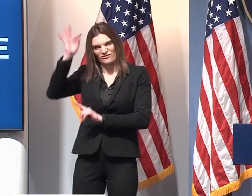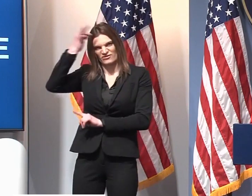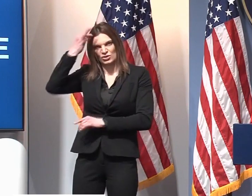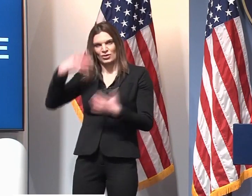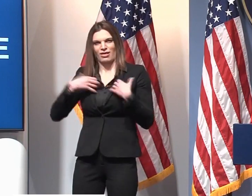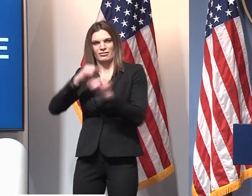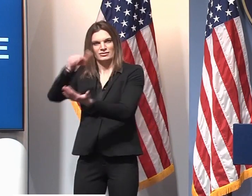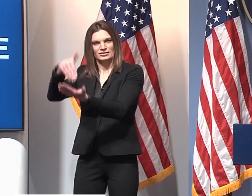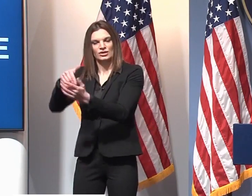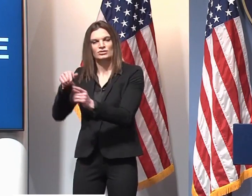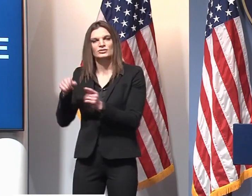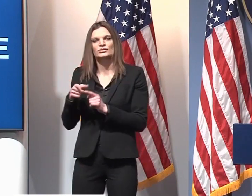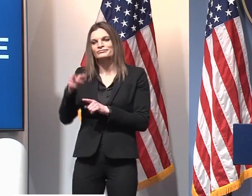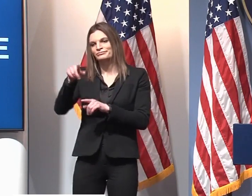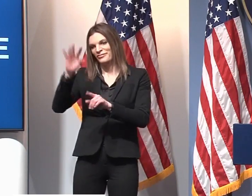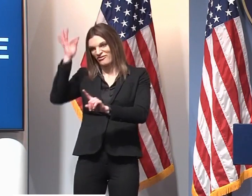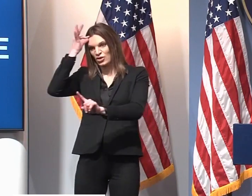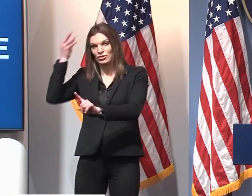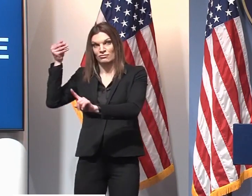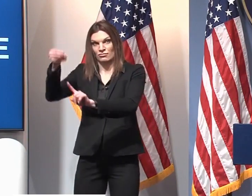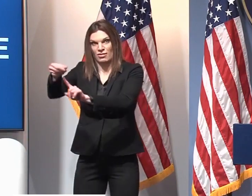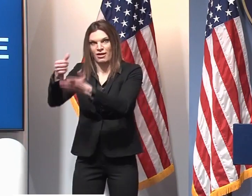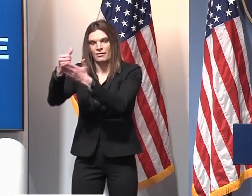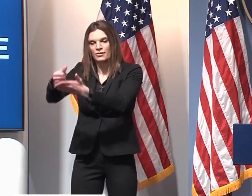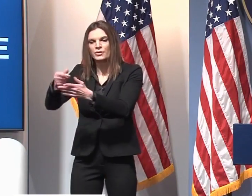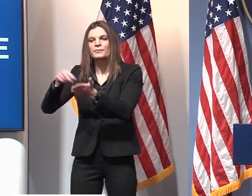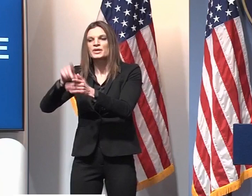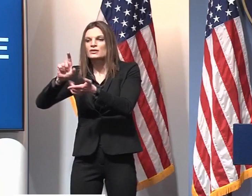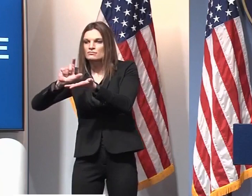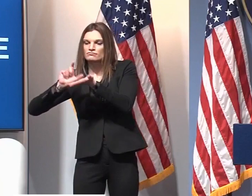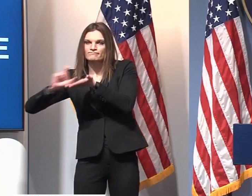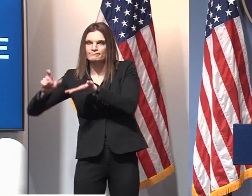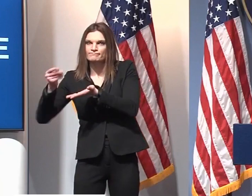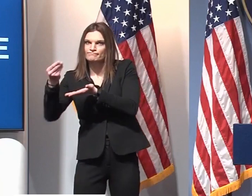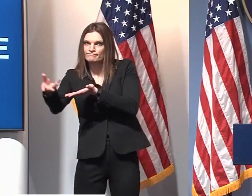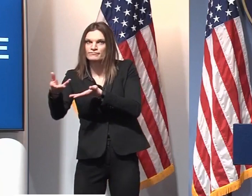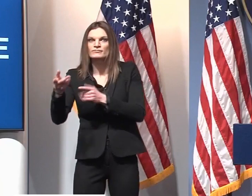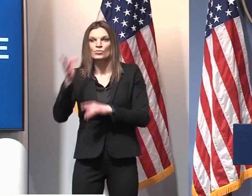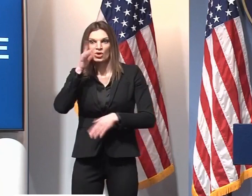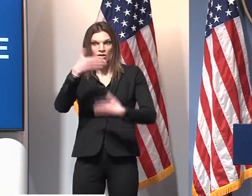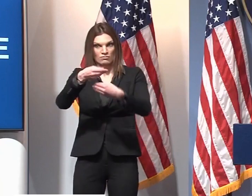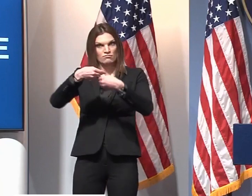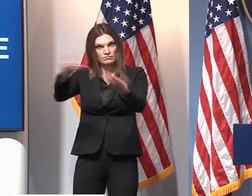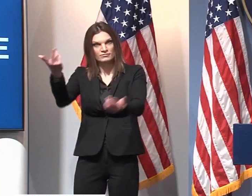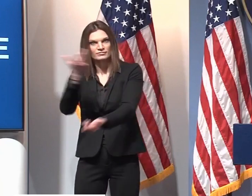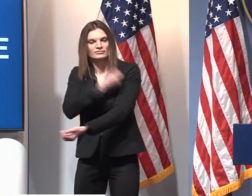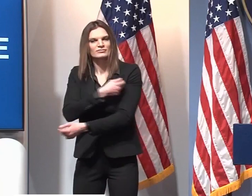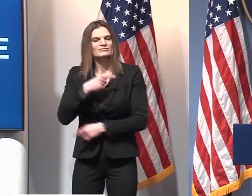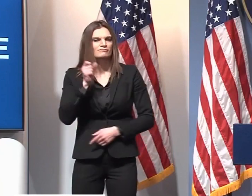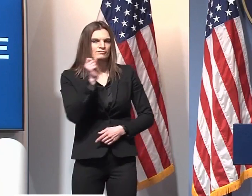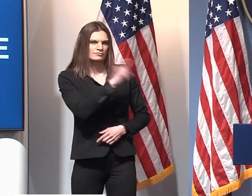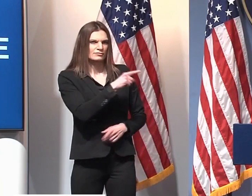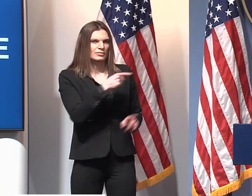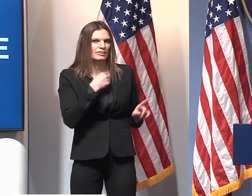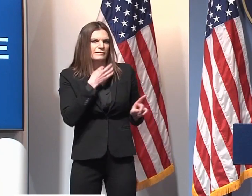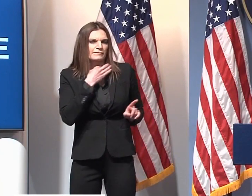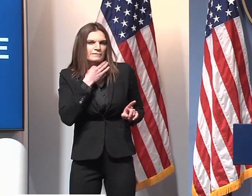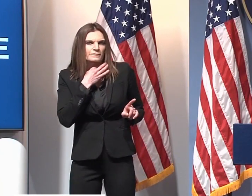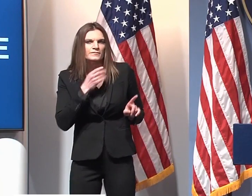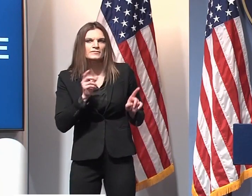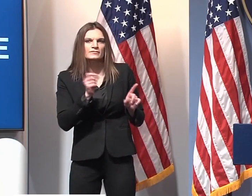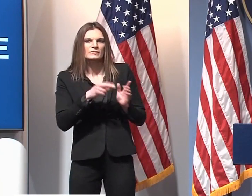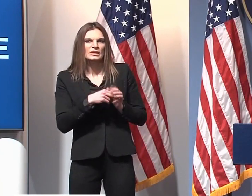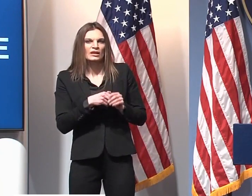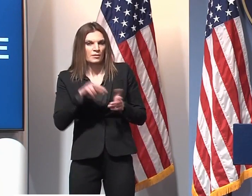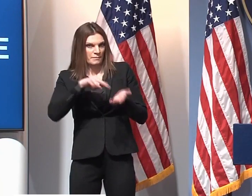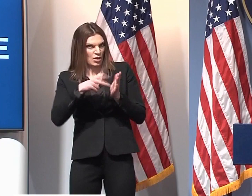which means more people in more areas can get the vaccine. Is that reflected in any way of the idea that we're